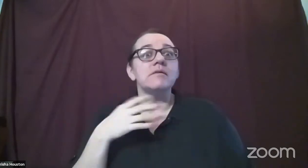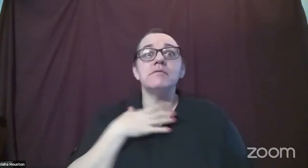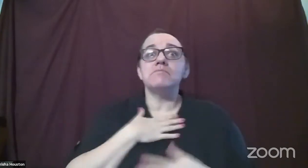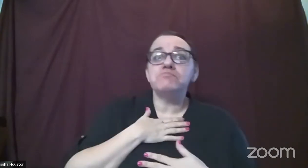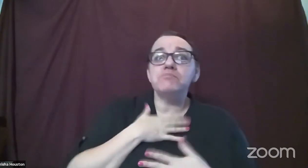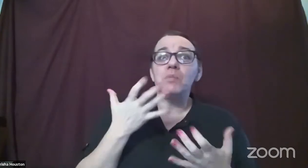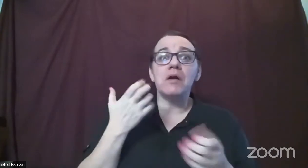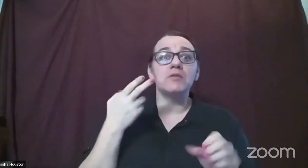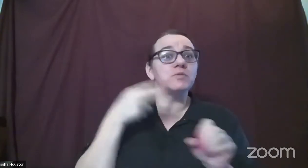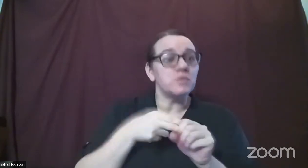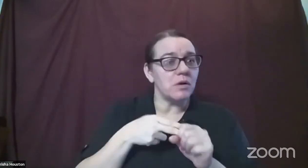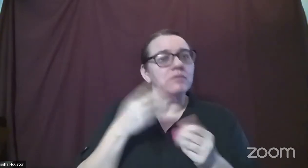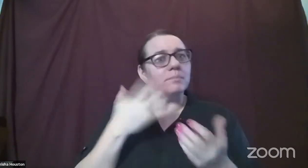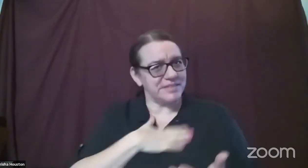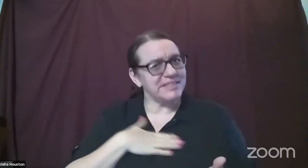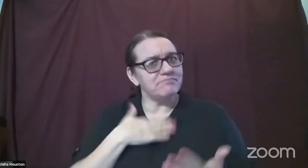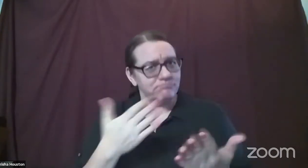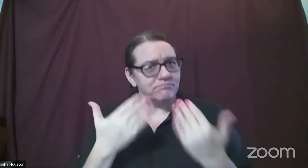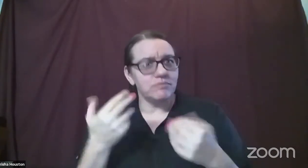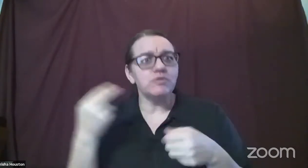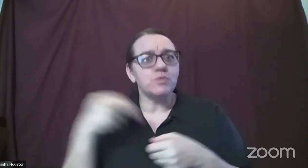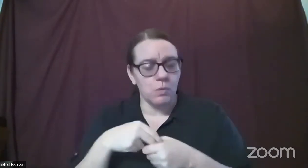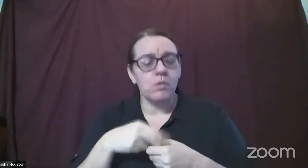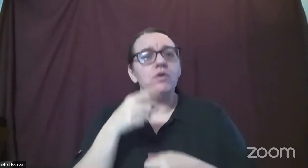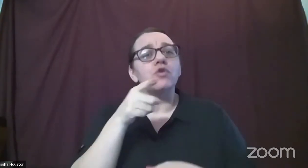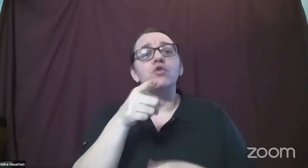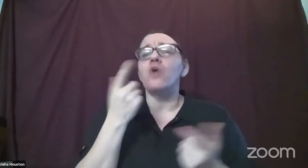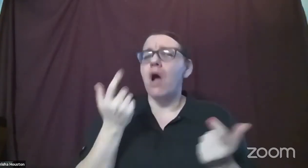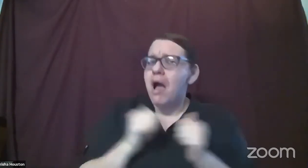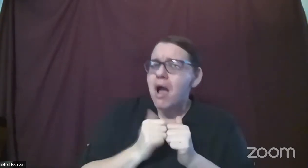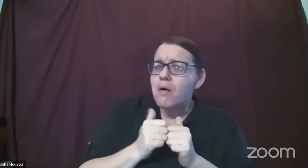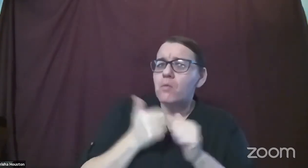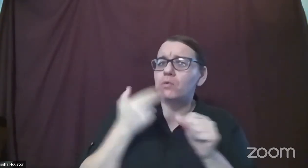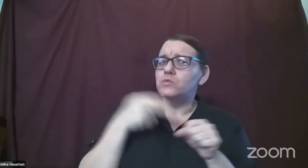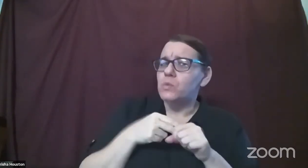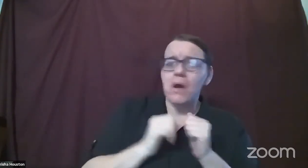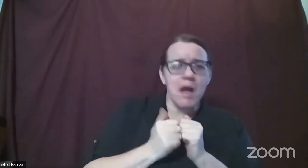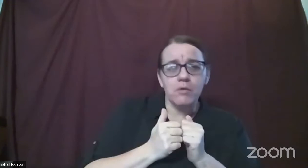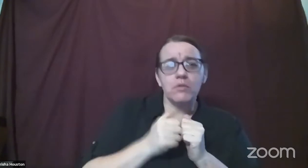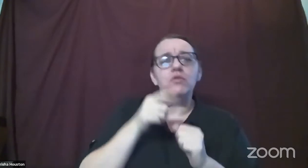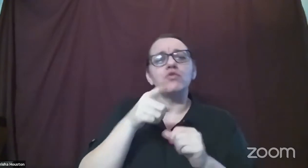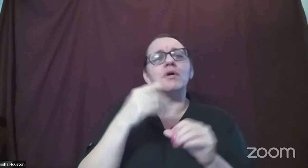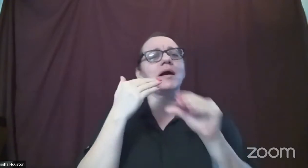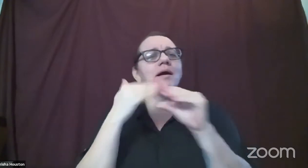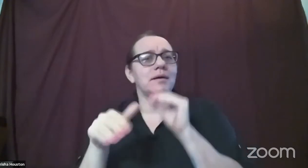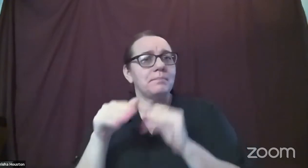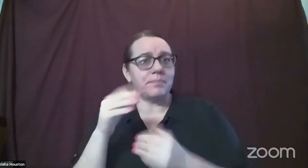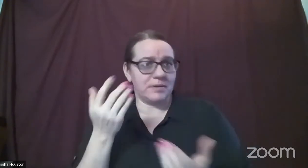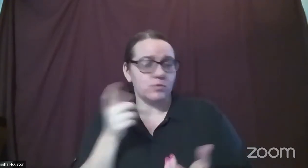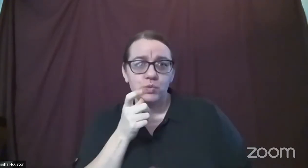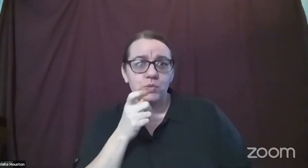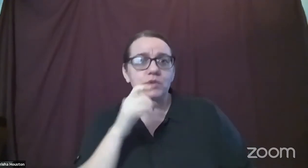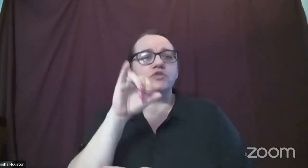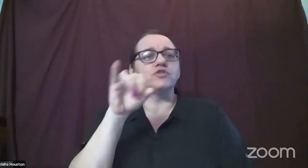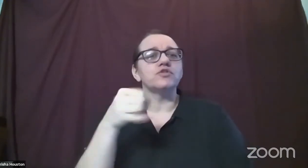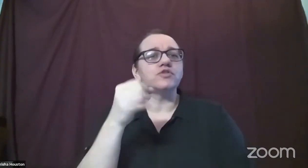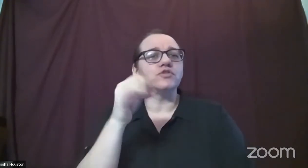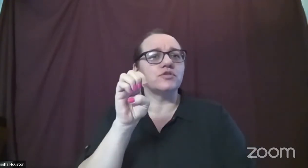In terms of Fresno and Visalia, if anyone is interested in joining the advisory council, please do so. If you're interested on more details,